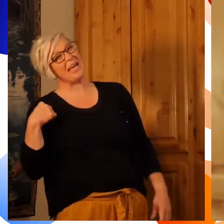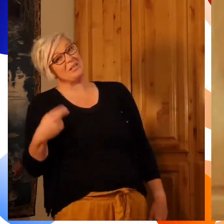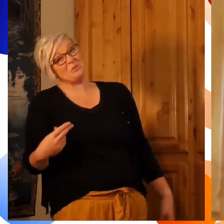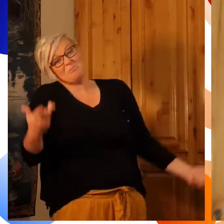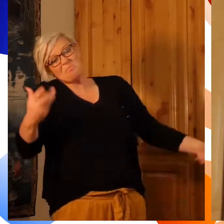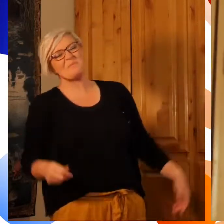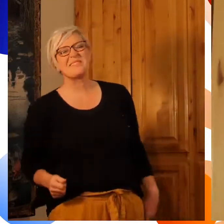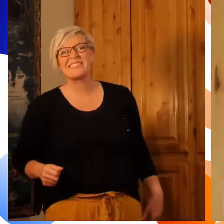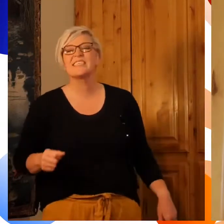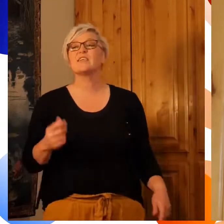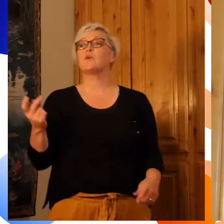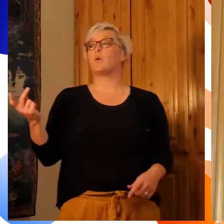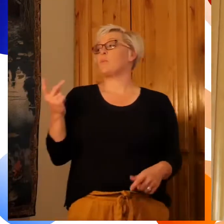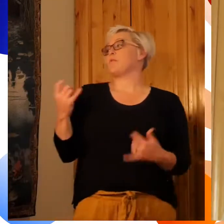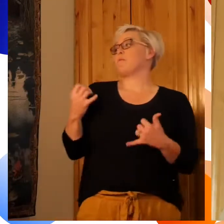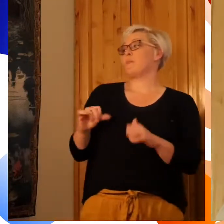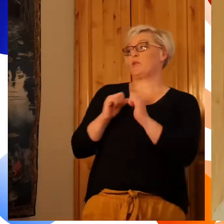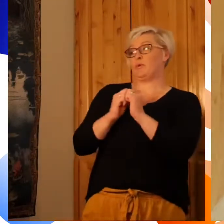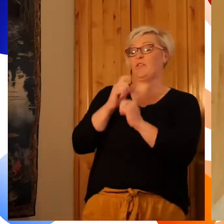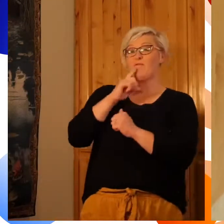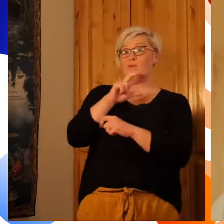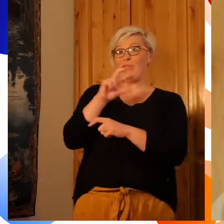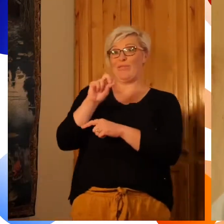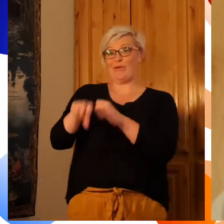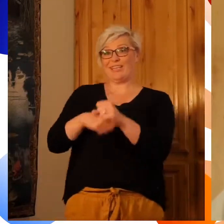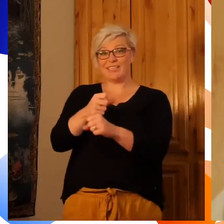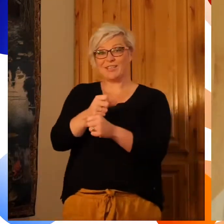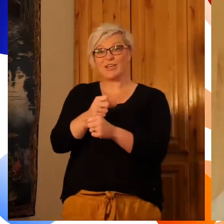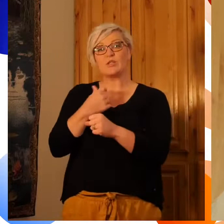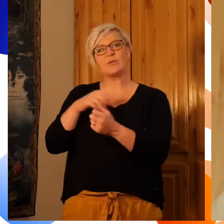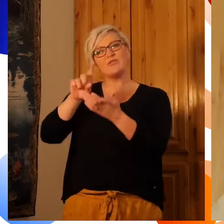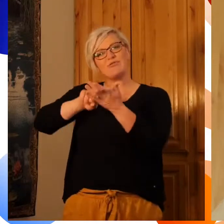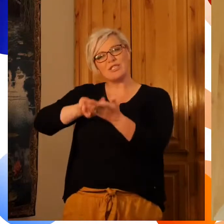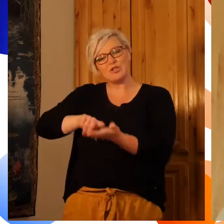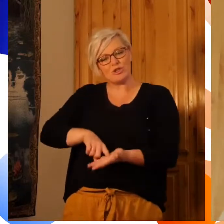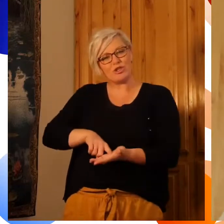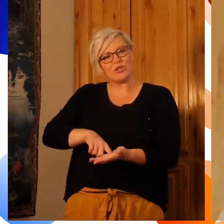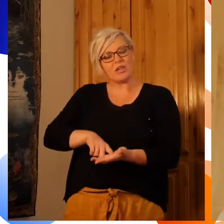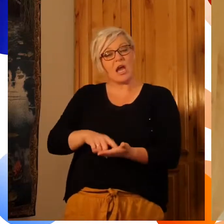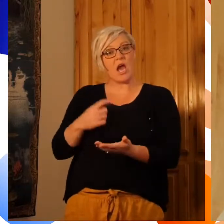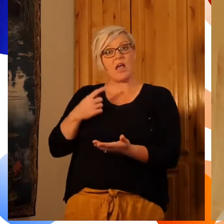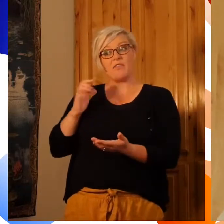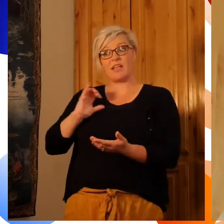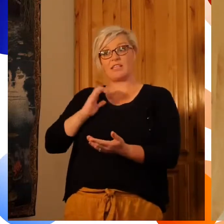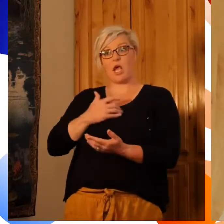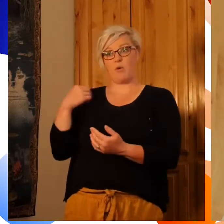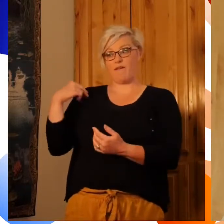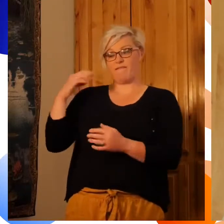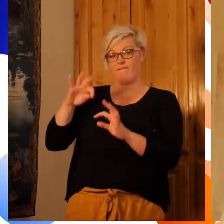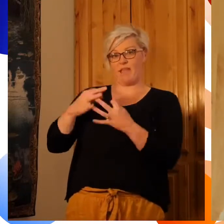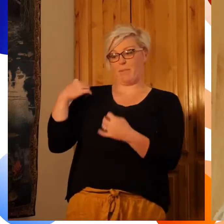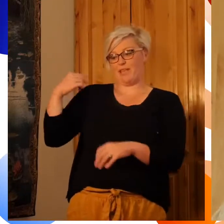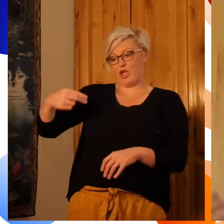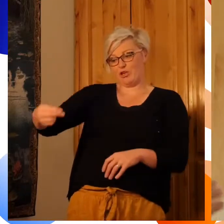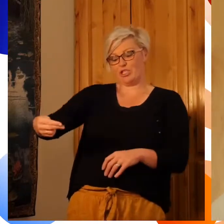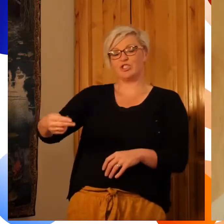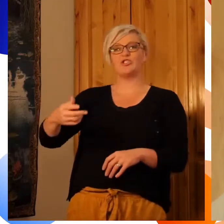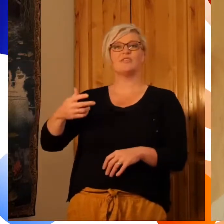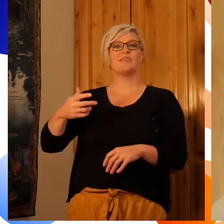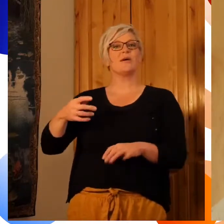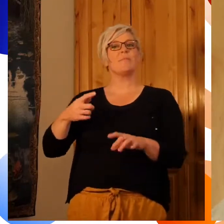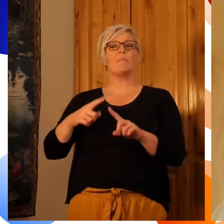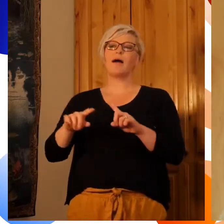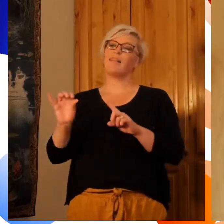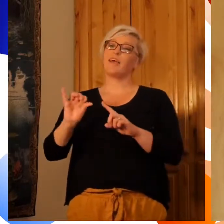now for 30 years, and we research it, and we come from that heritage in our family, but like most Americans, we've